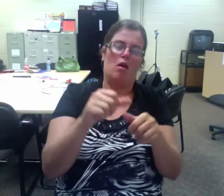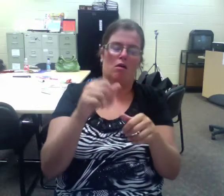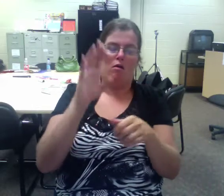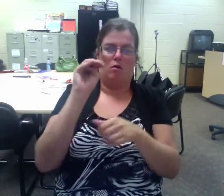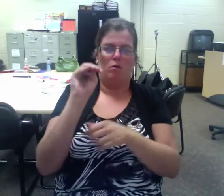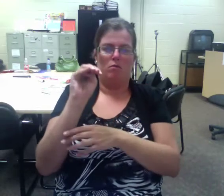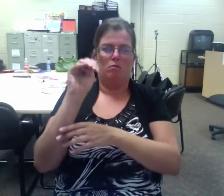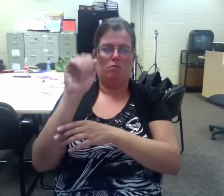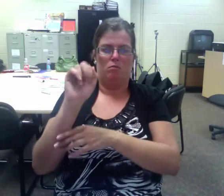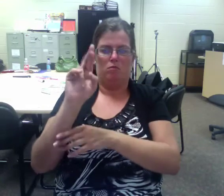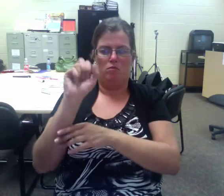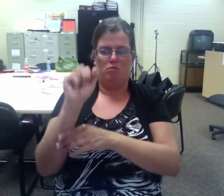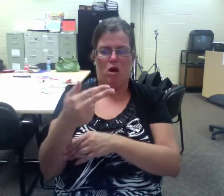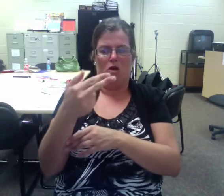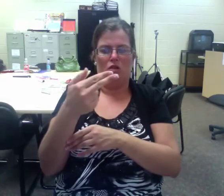1776. No, 75.